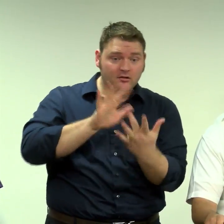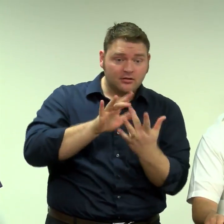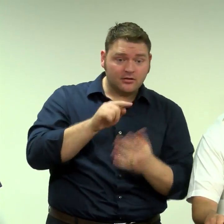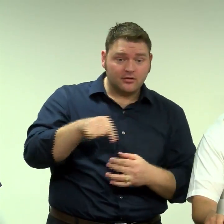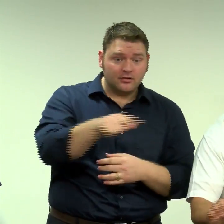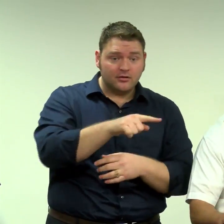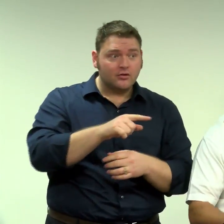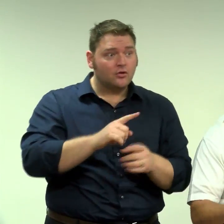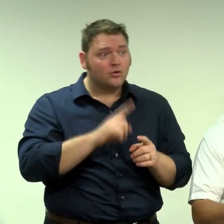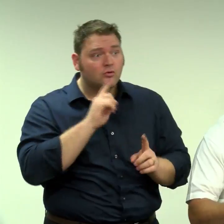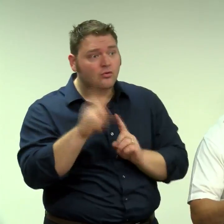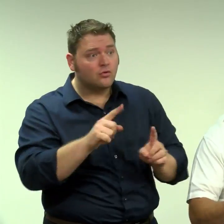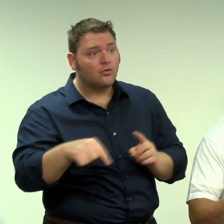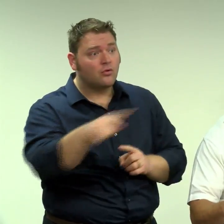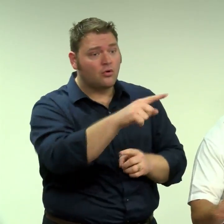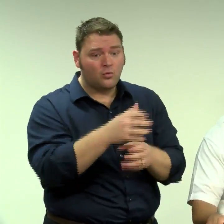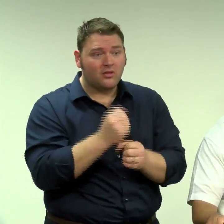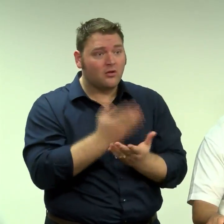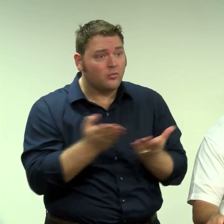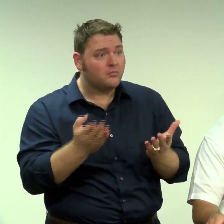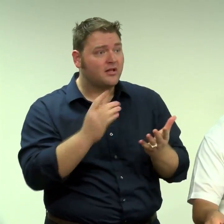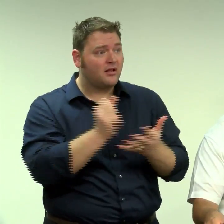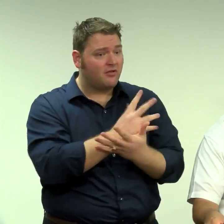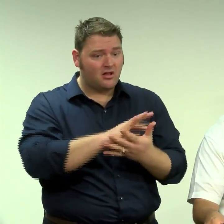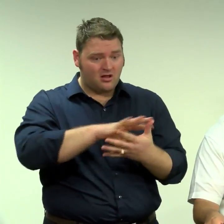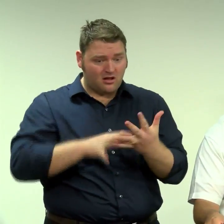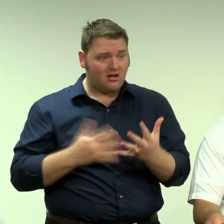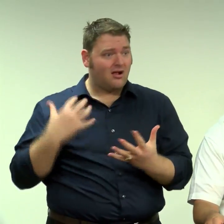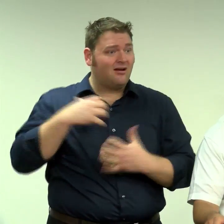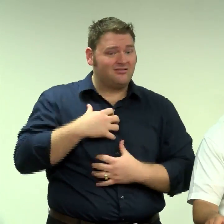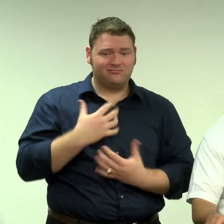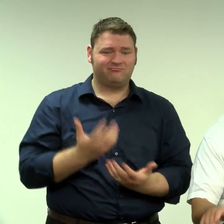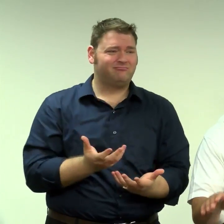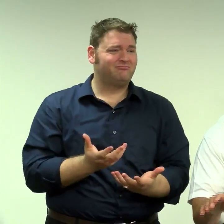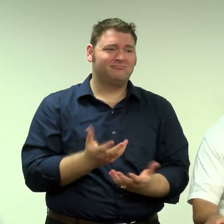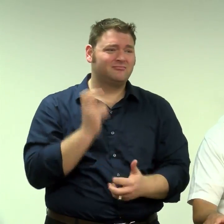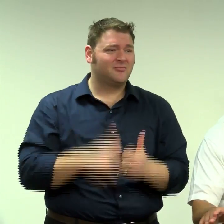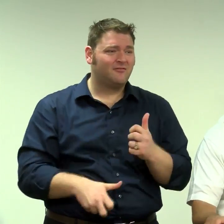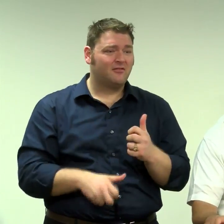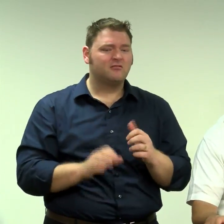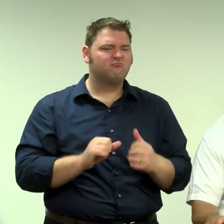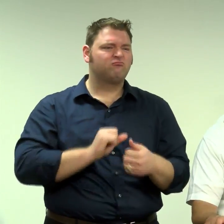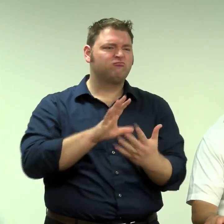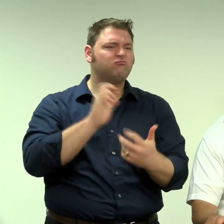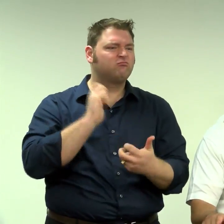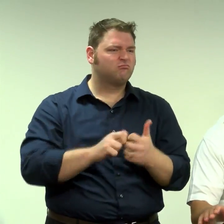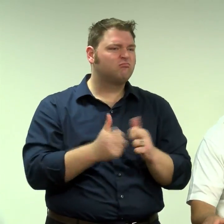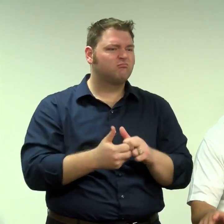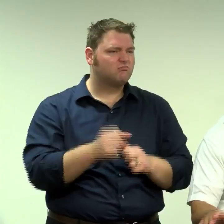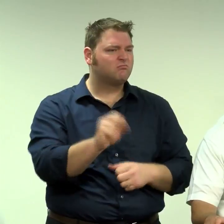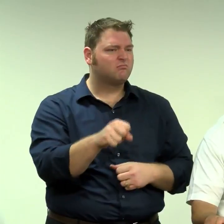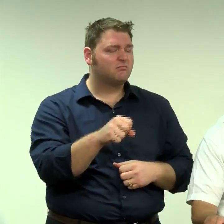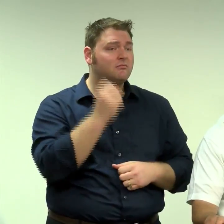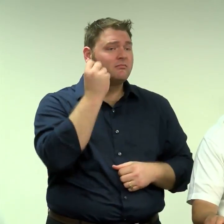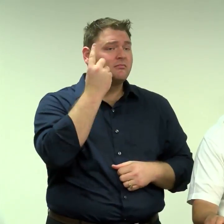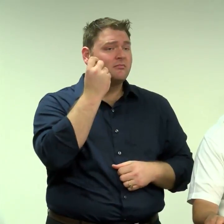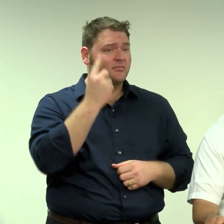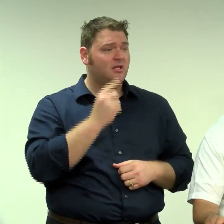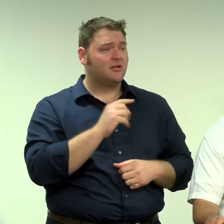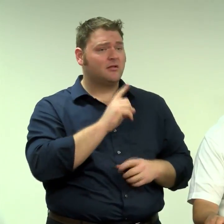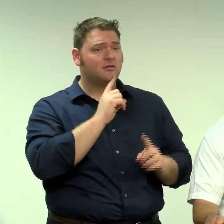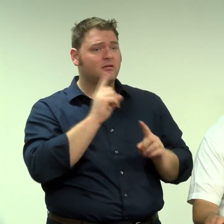that's logistically, that's an issue we're having to deal with. But based on the command staff